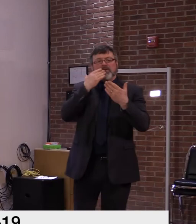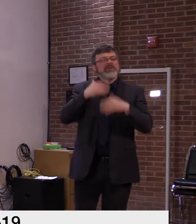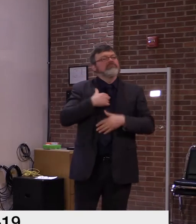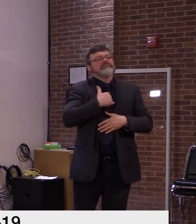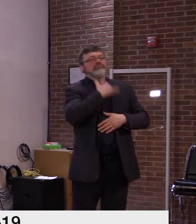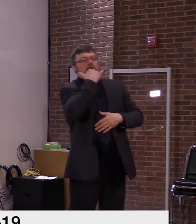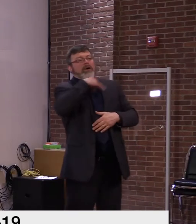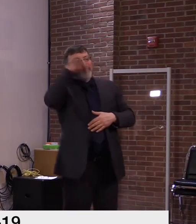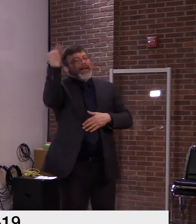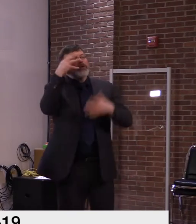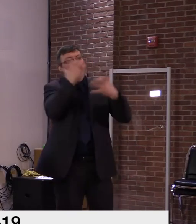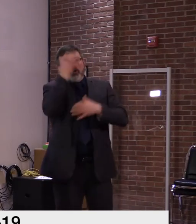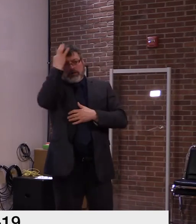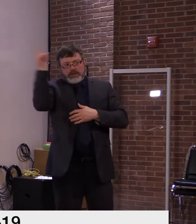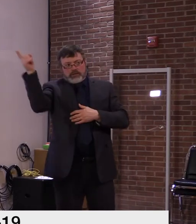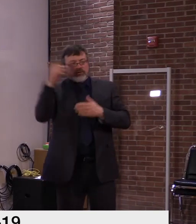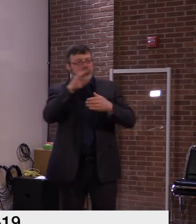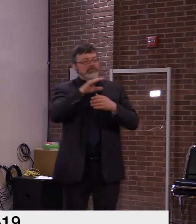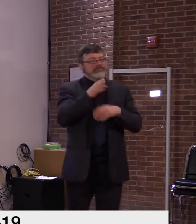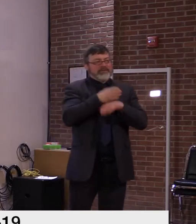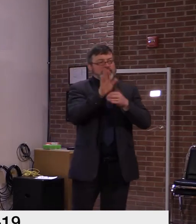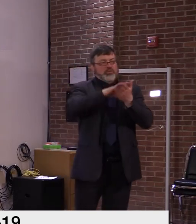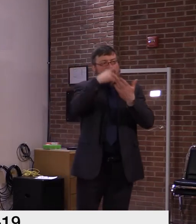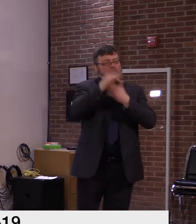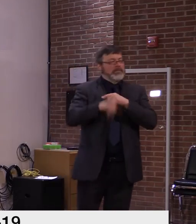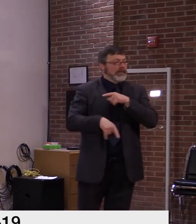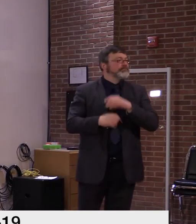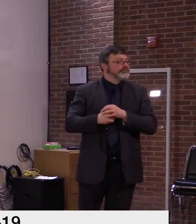Lisa, Associated Press.